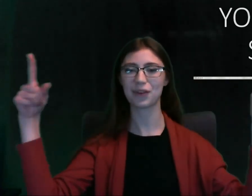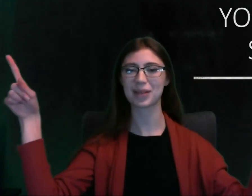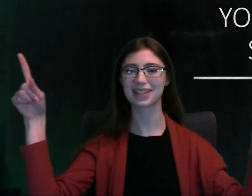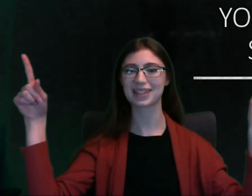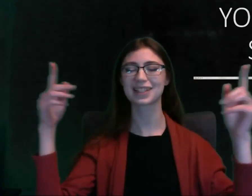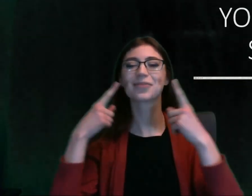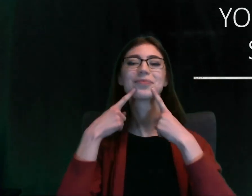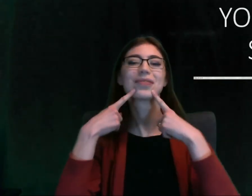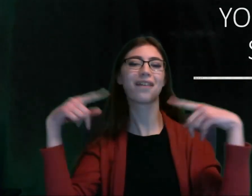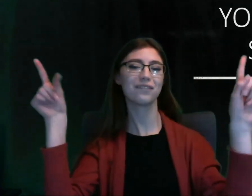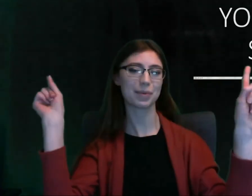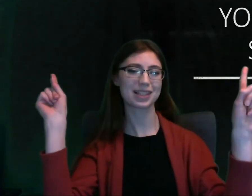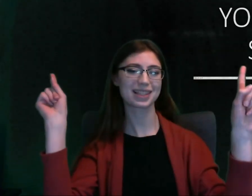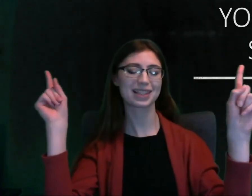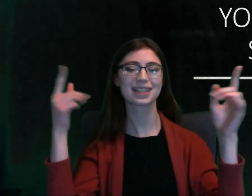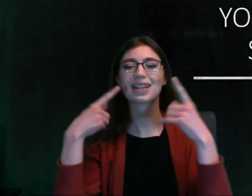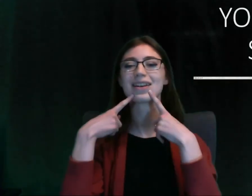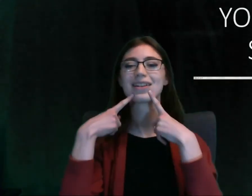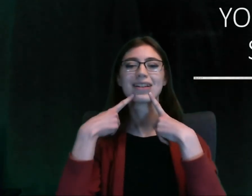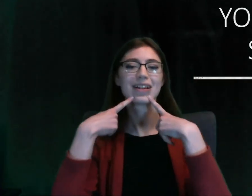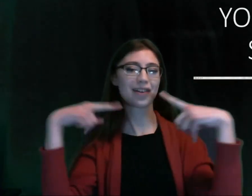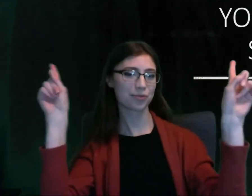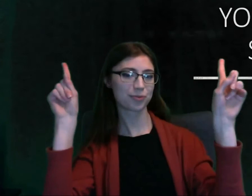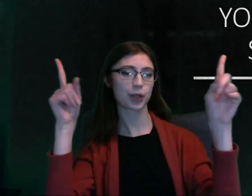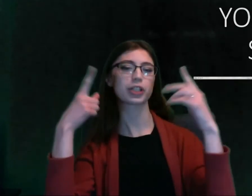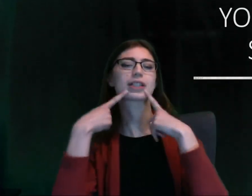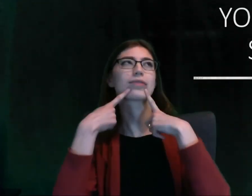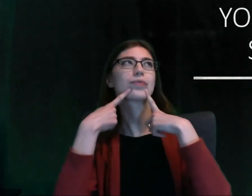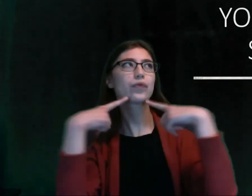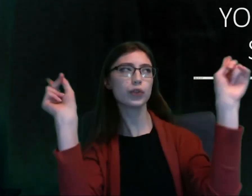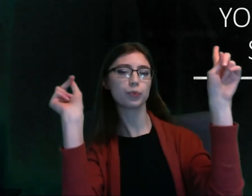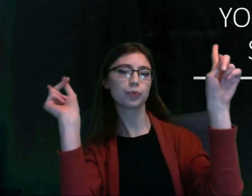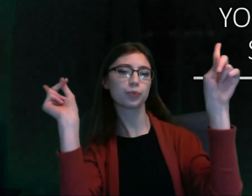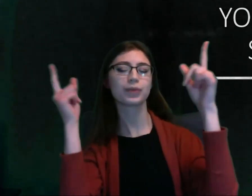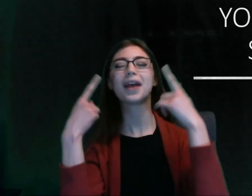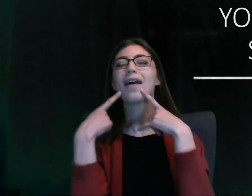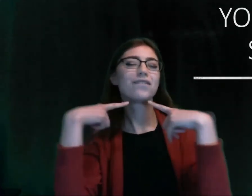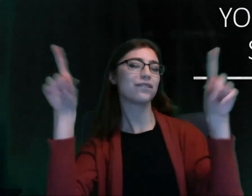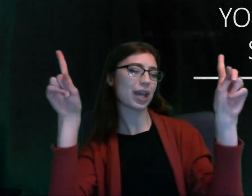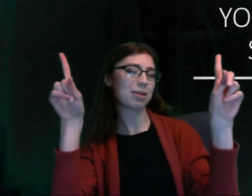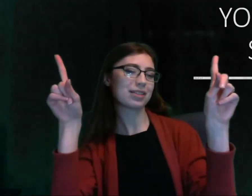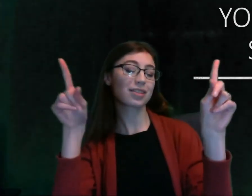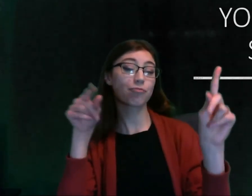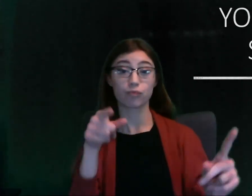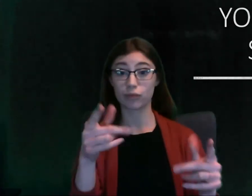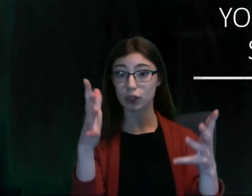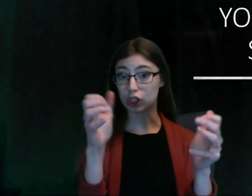Famous. Famous. Or just a phew. Famous. Do you